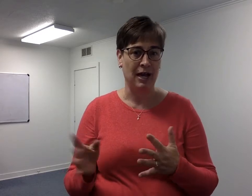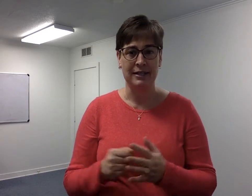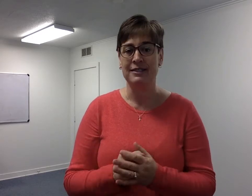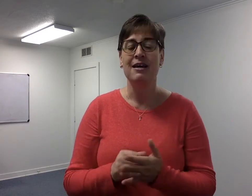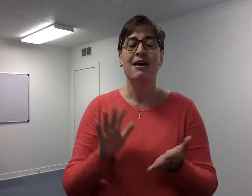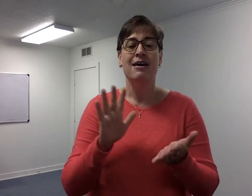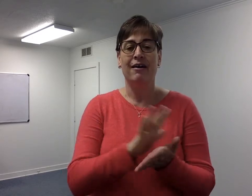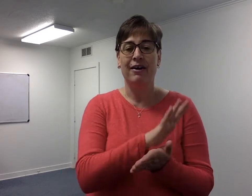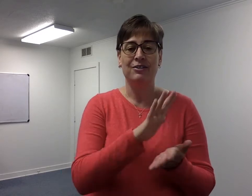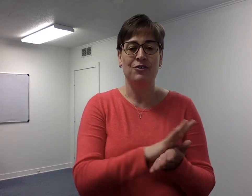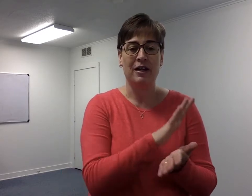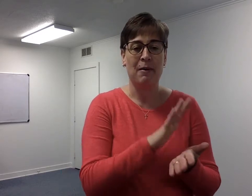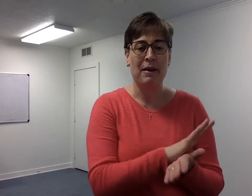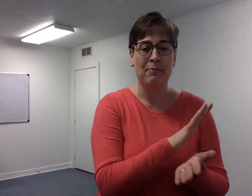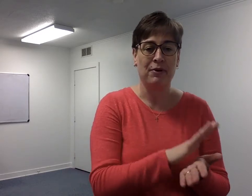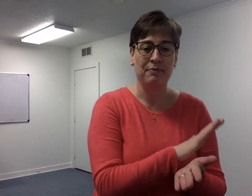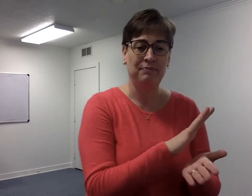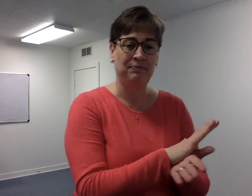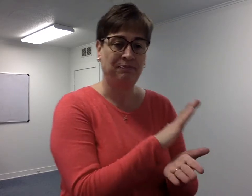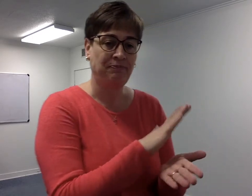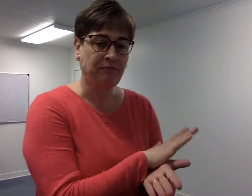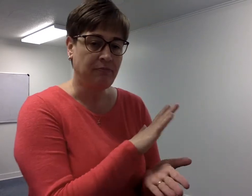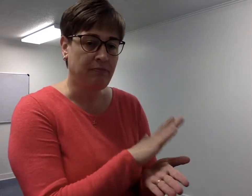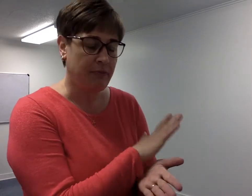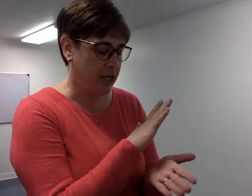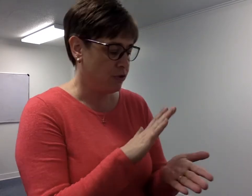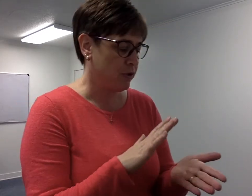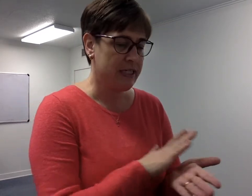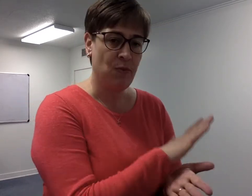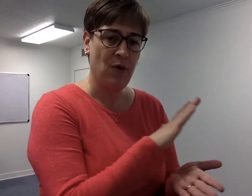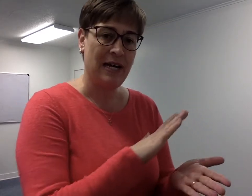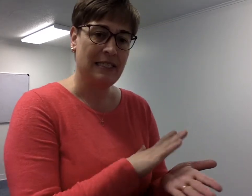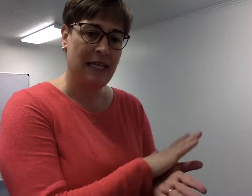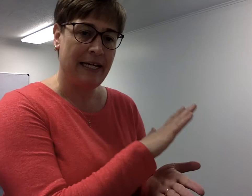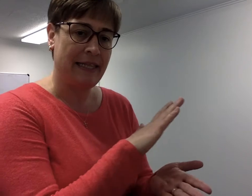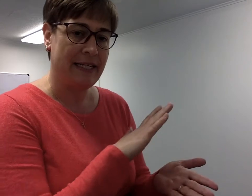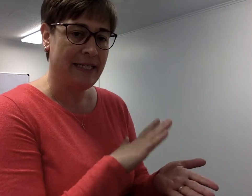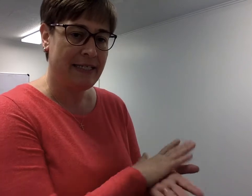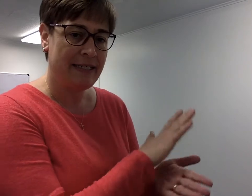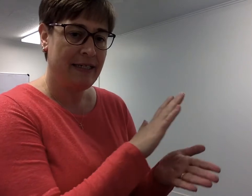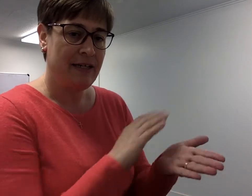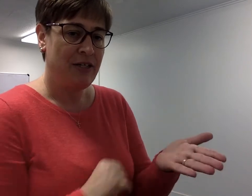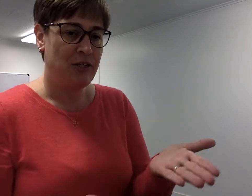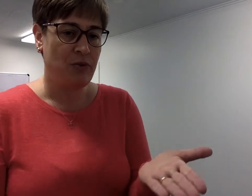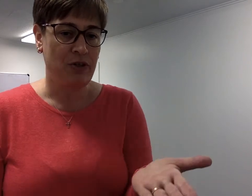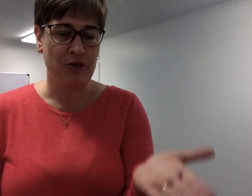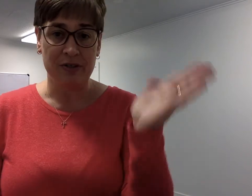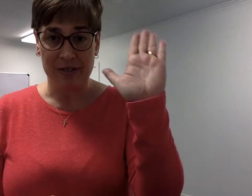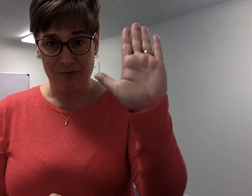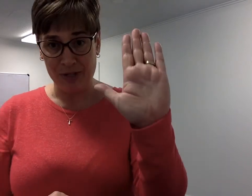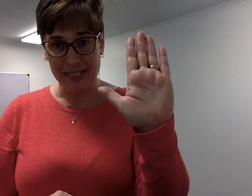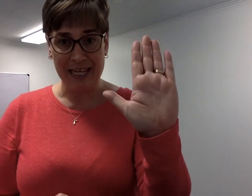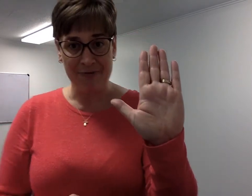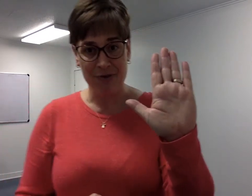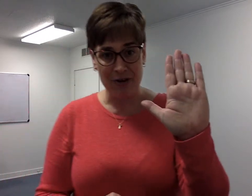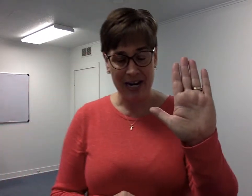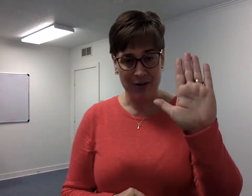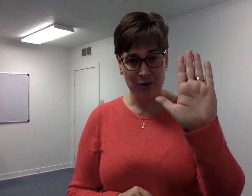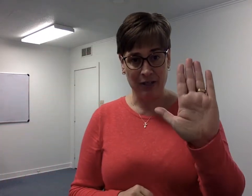lines. All right, so you got paper. And the reason why it's like this, so what you're doing is, once again, for a right-hander, your left